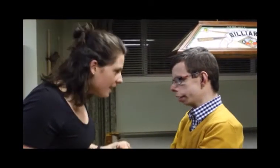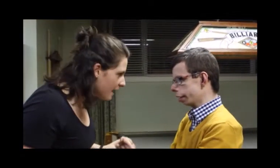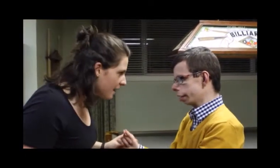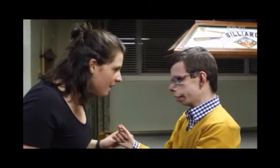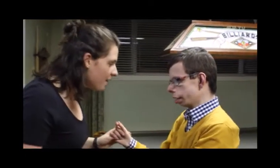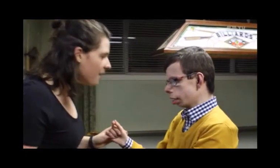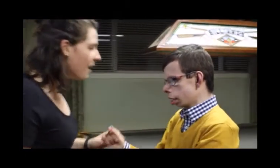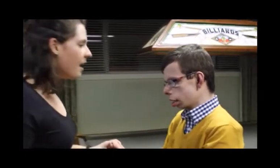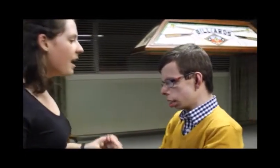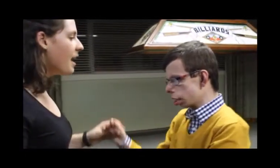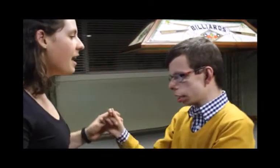The